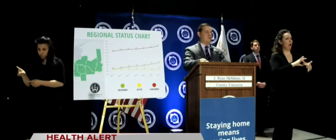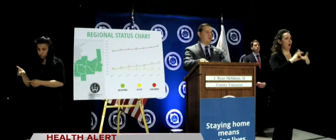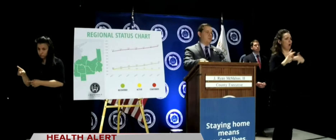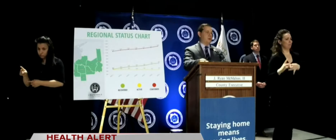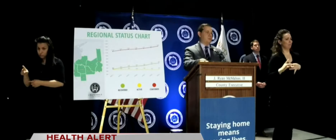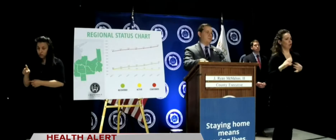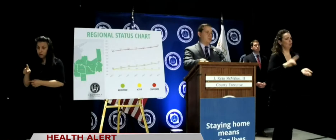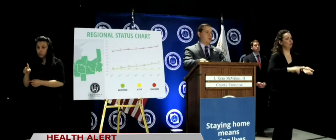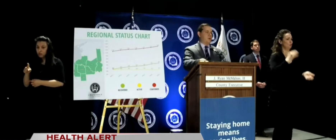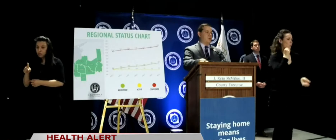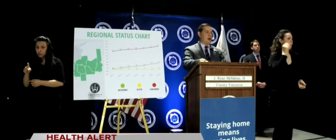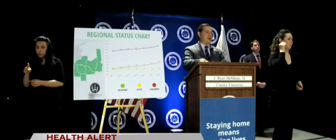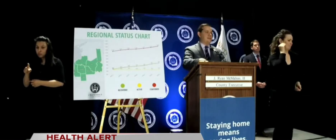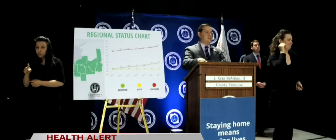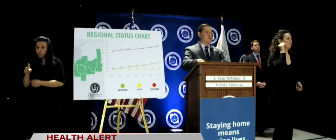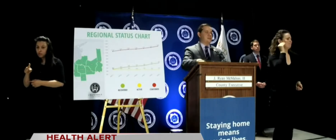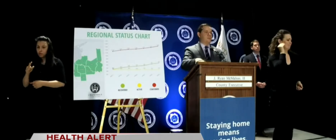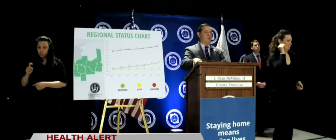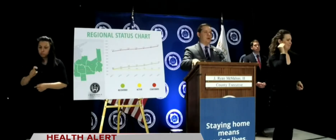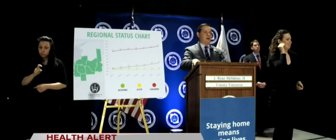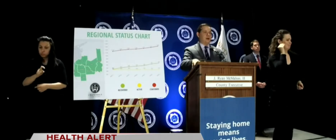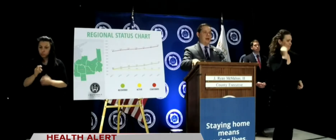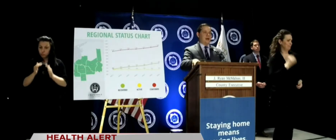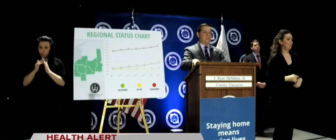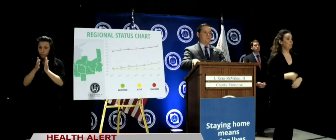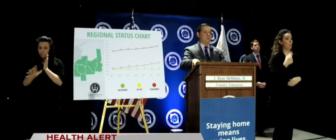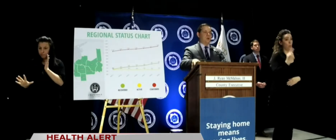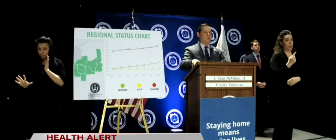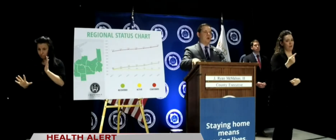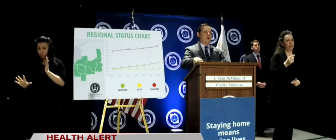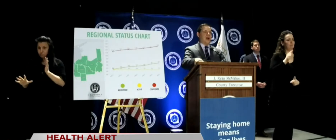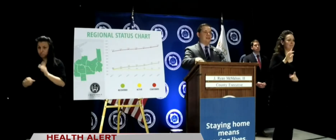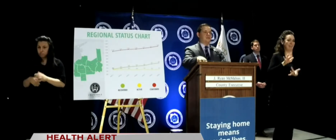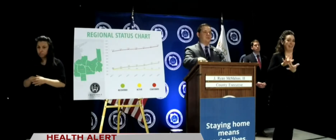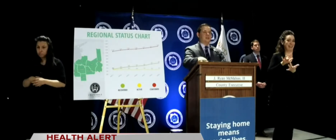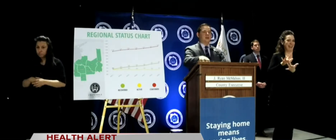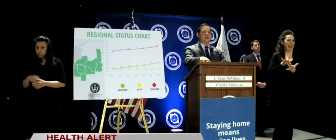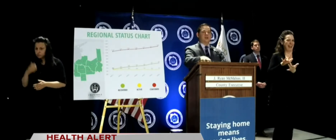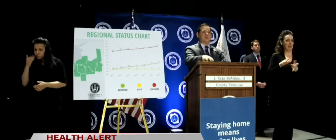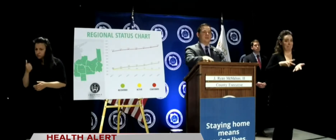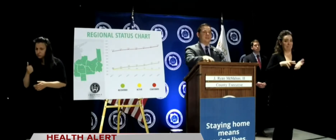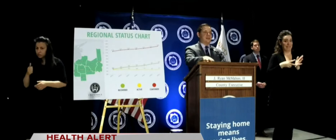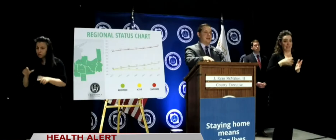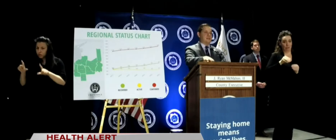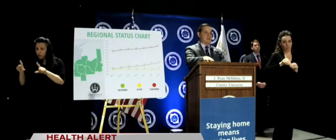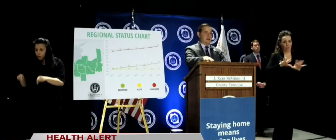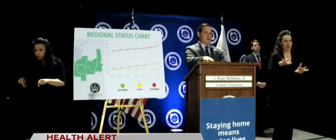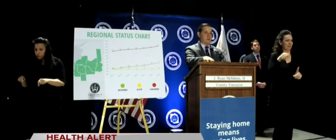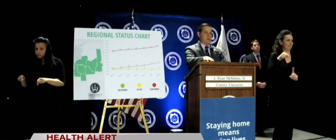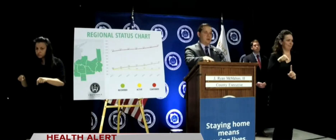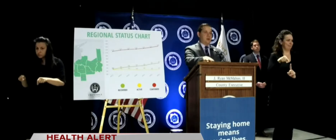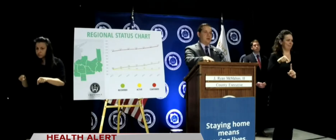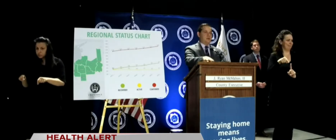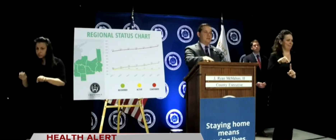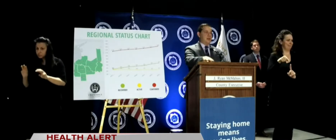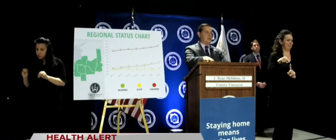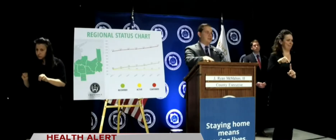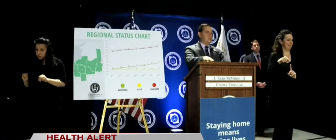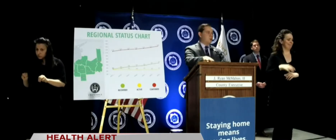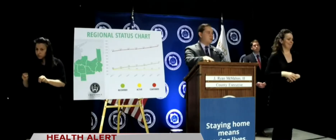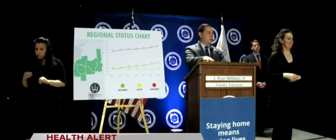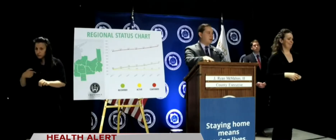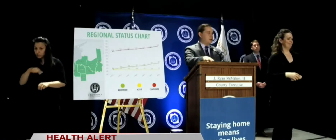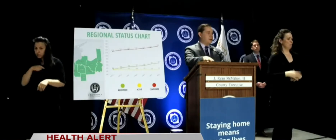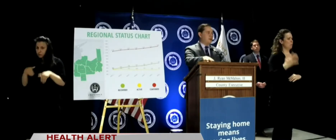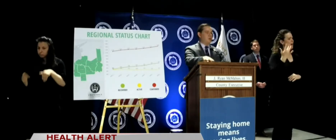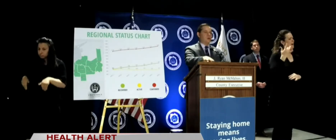that for a minute. Why is this important in our data? We are proactively looking for these cases now. These cases